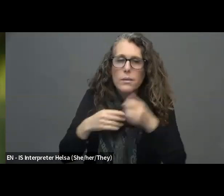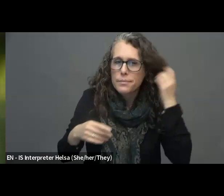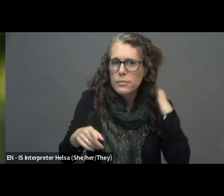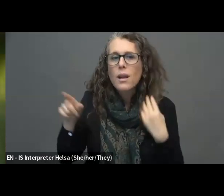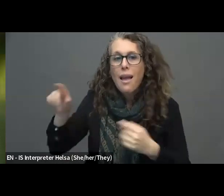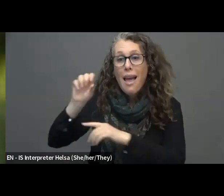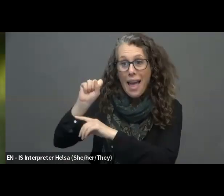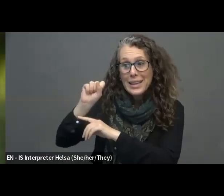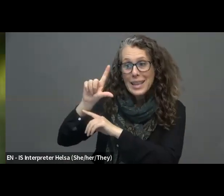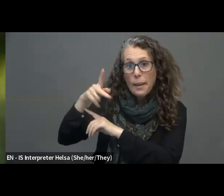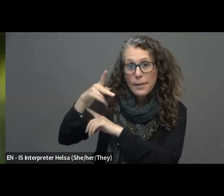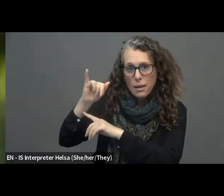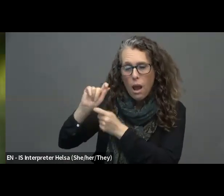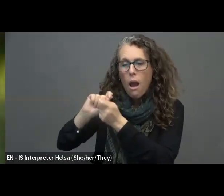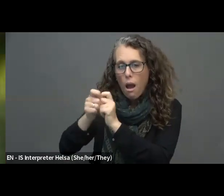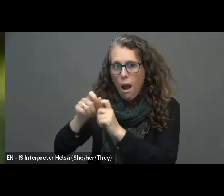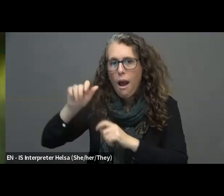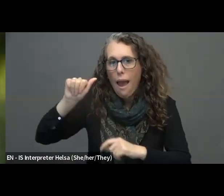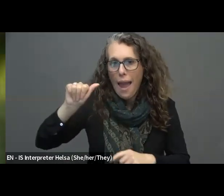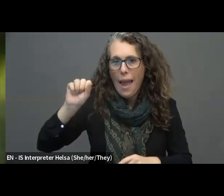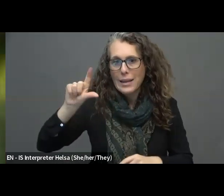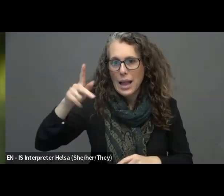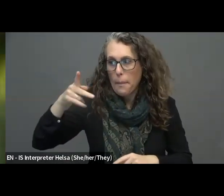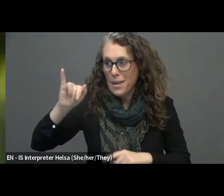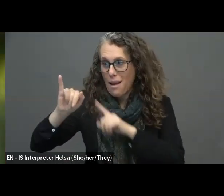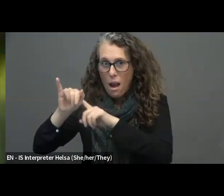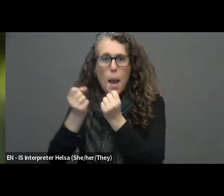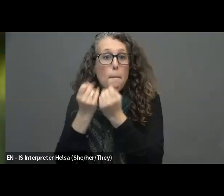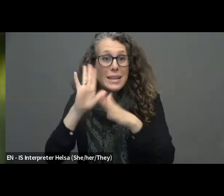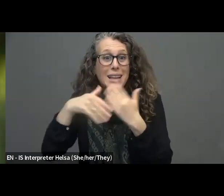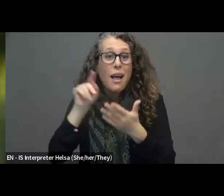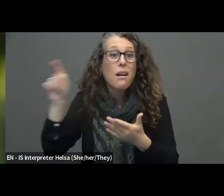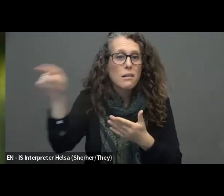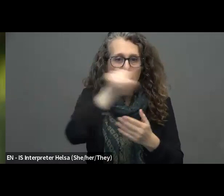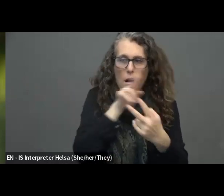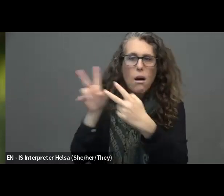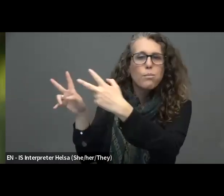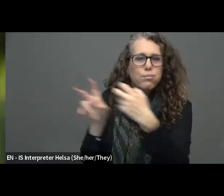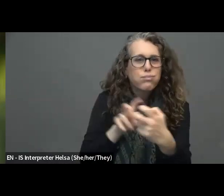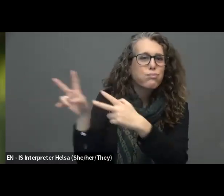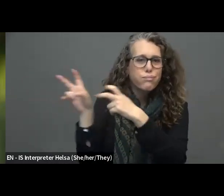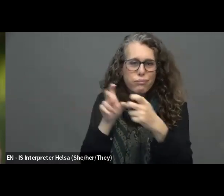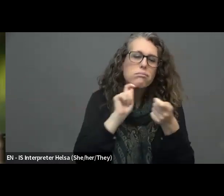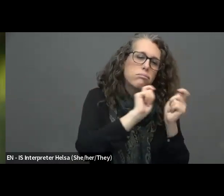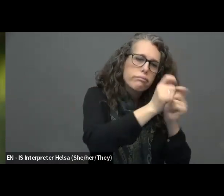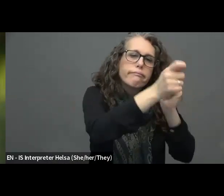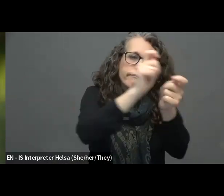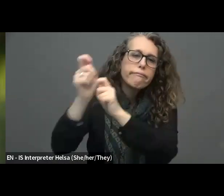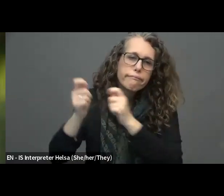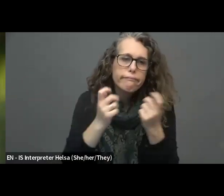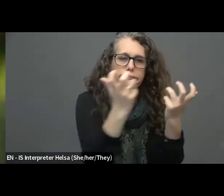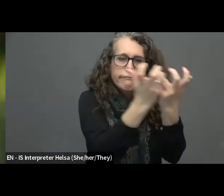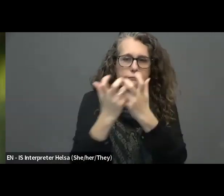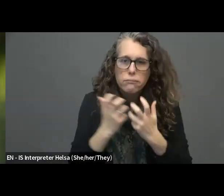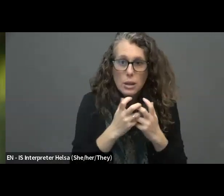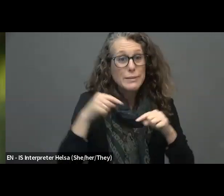used in different sign languages, and we are currently attempting to develop something not similar,